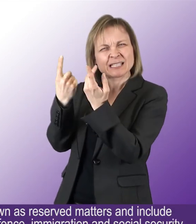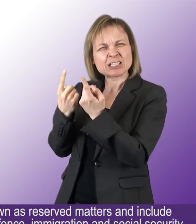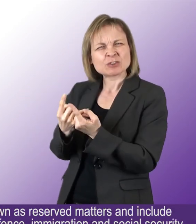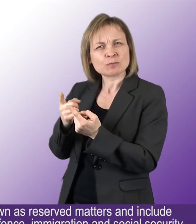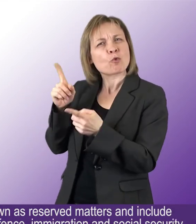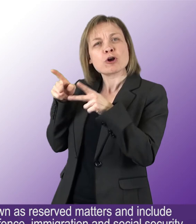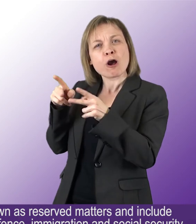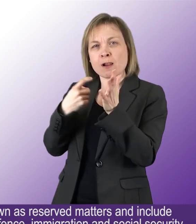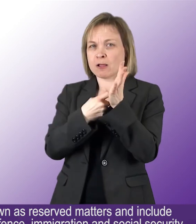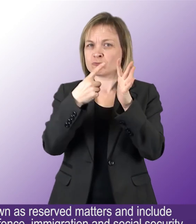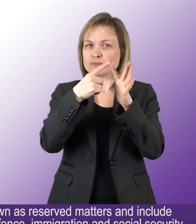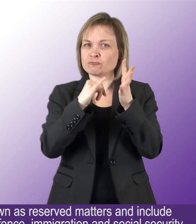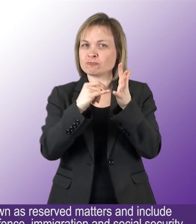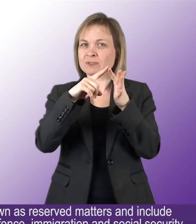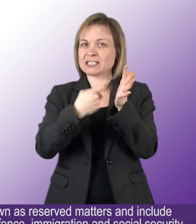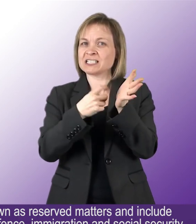These are known as reserved matters